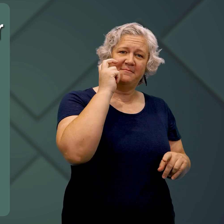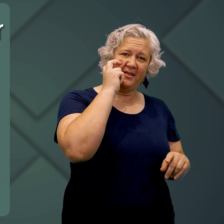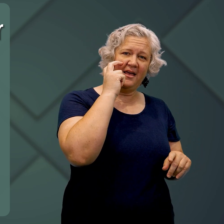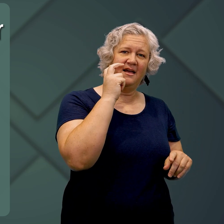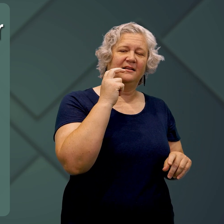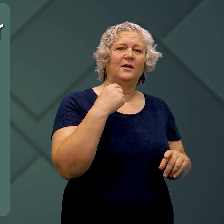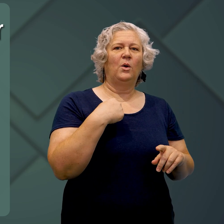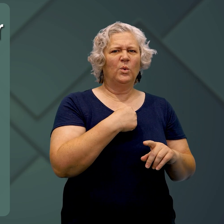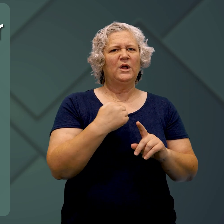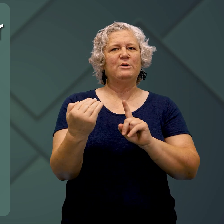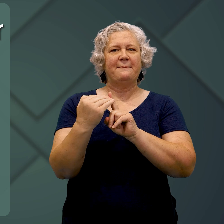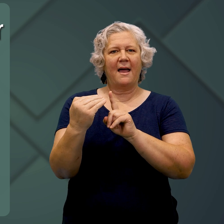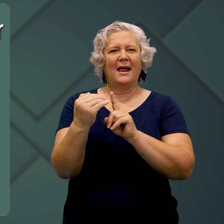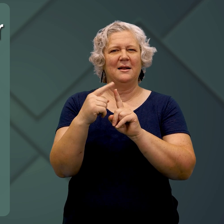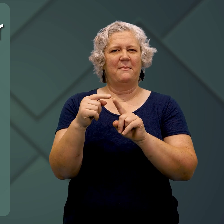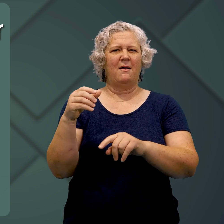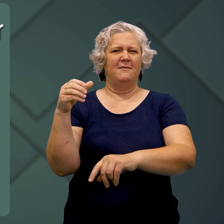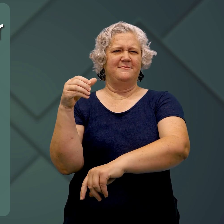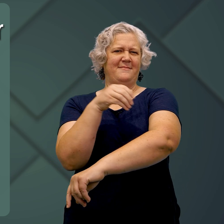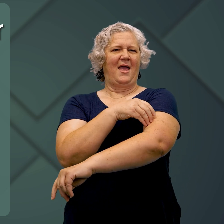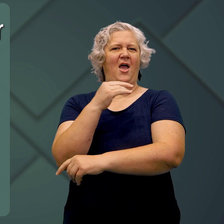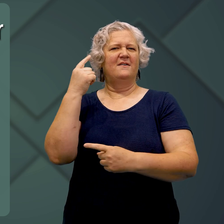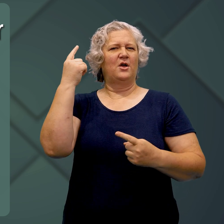deafblind, we're reminded about the power of wonder.